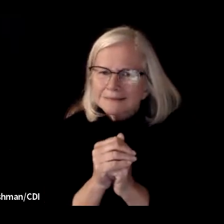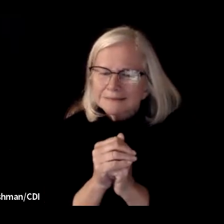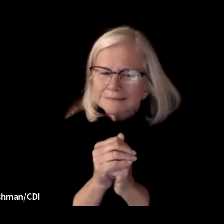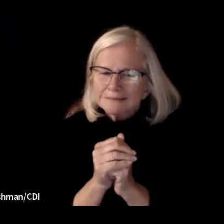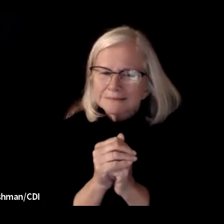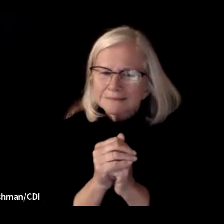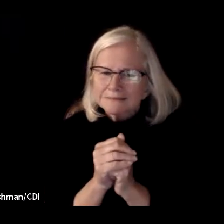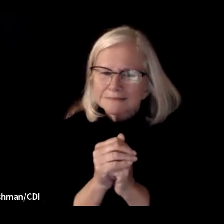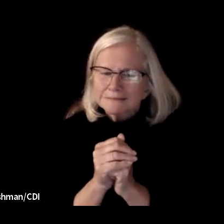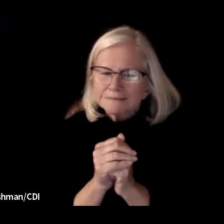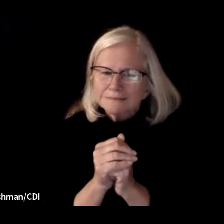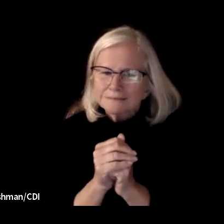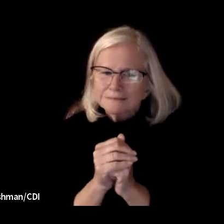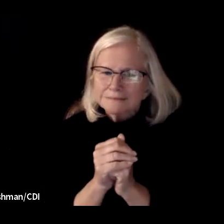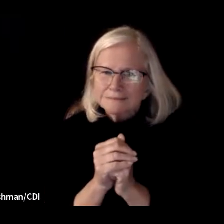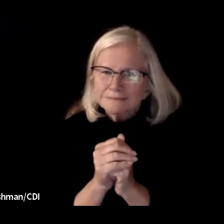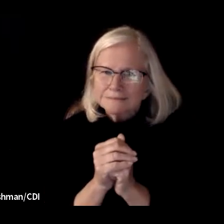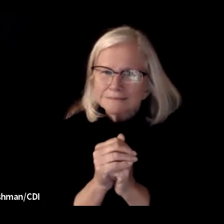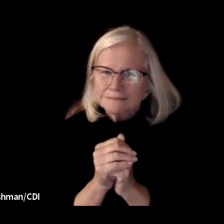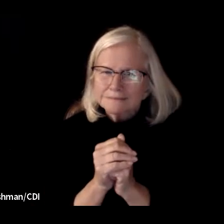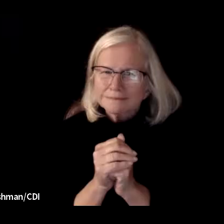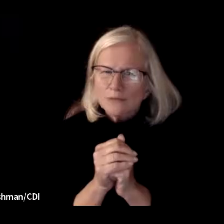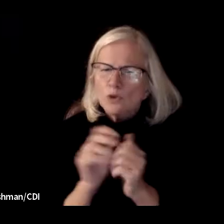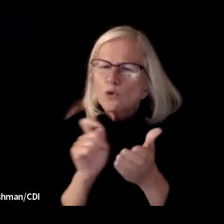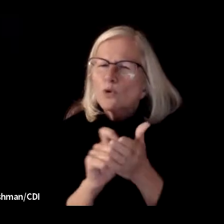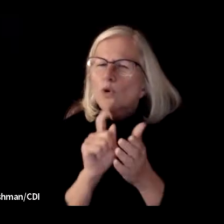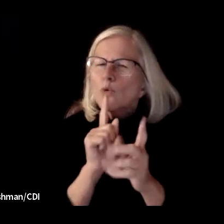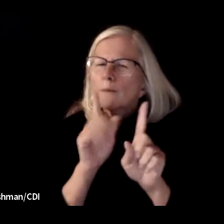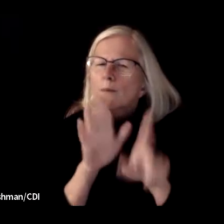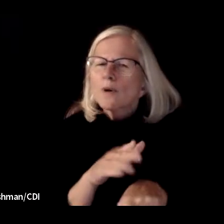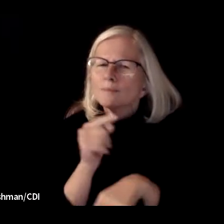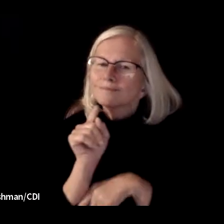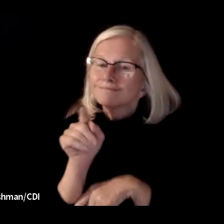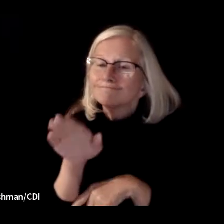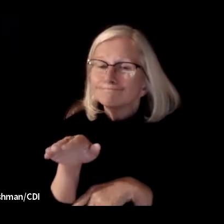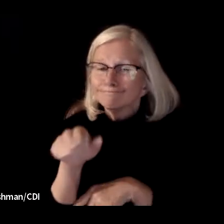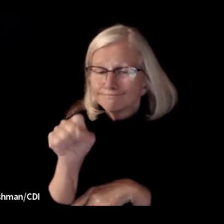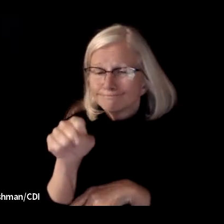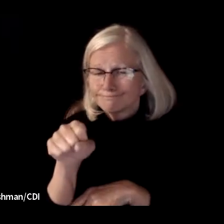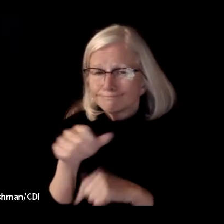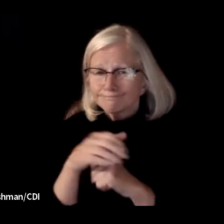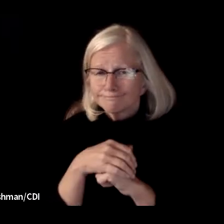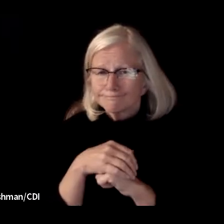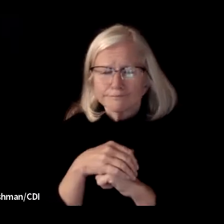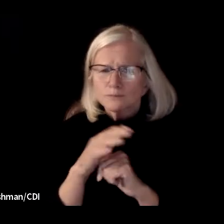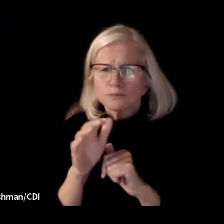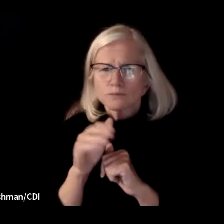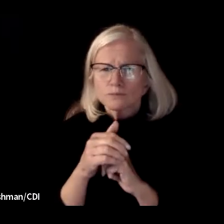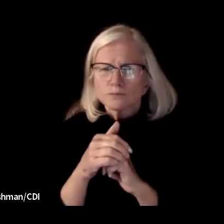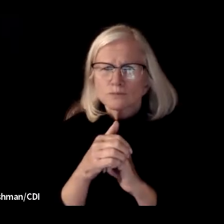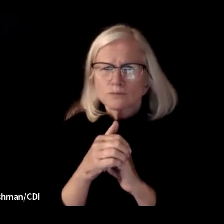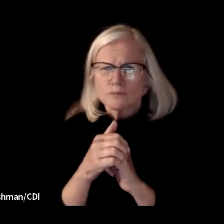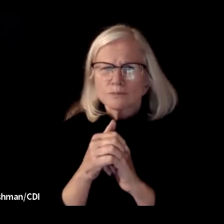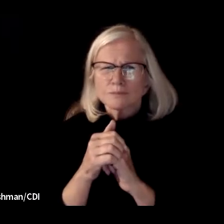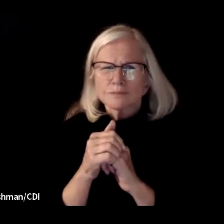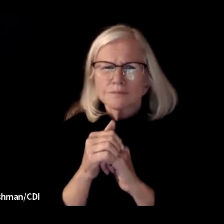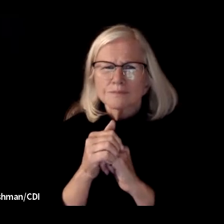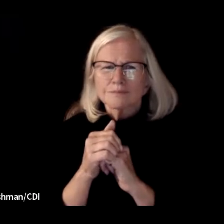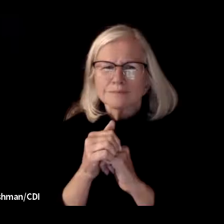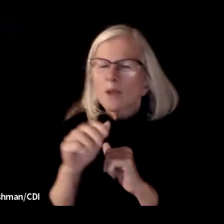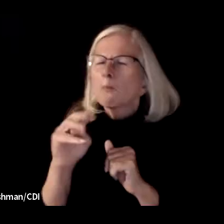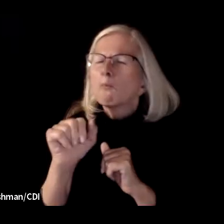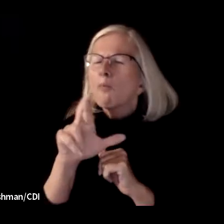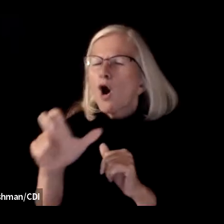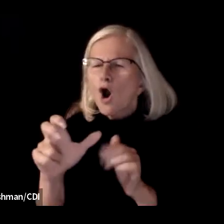be. Yeah, and I think what I would add is you remember that last April, in addition to this being a new disease and really